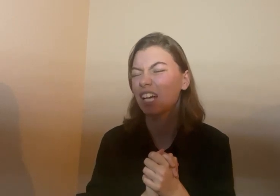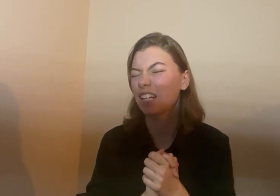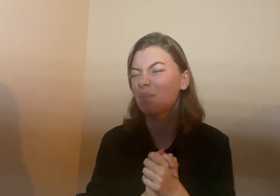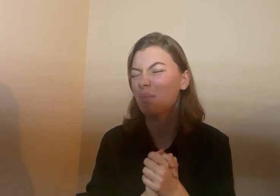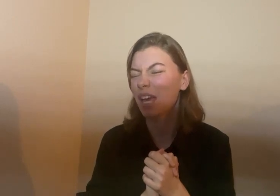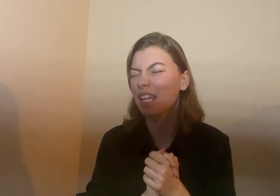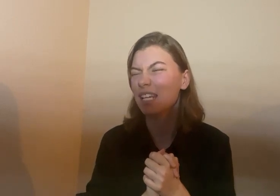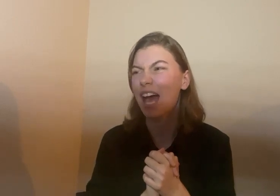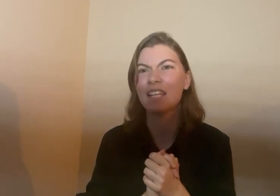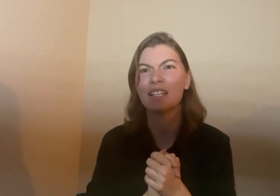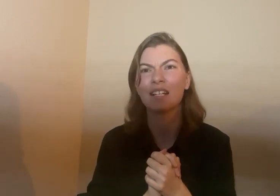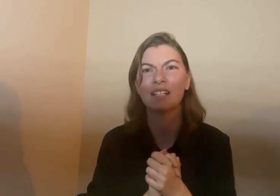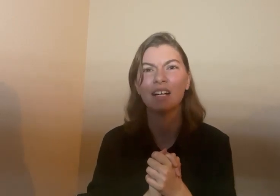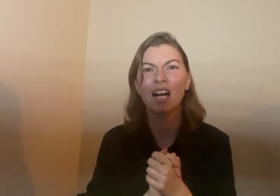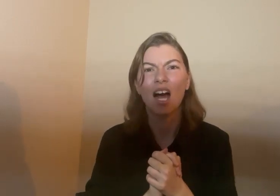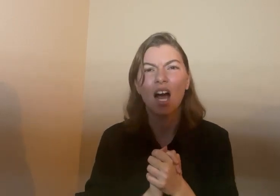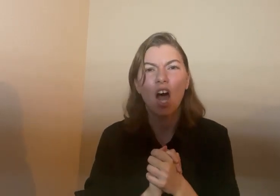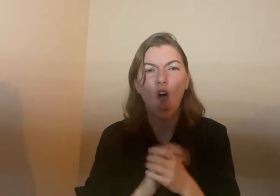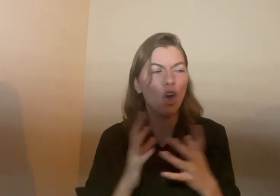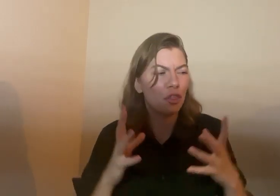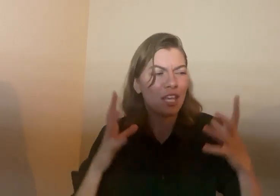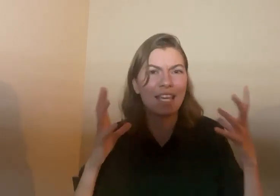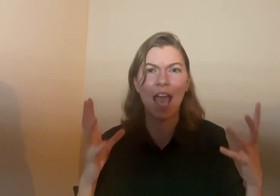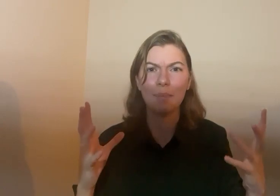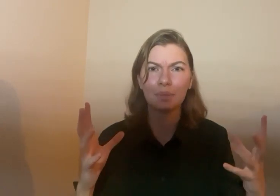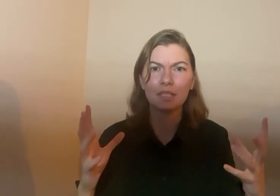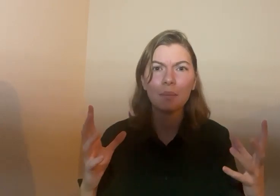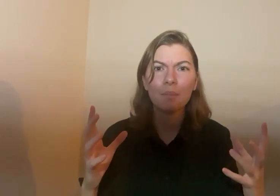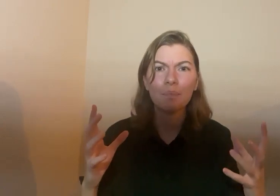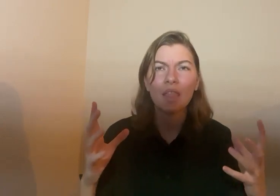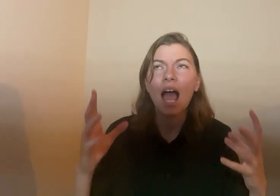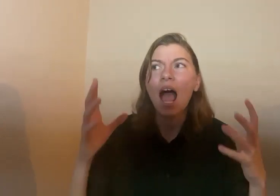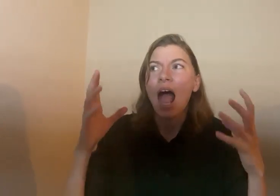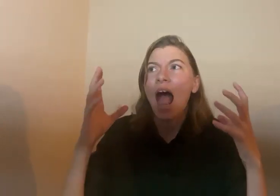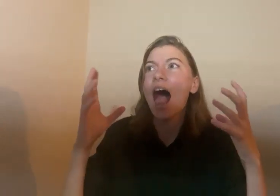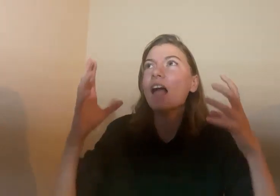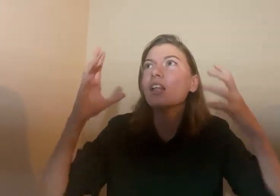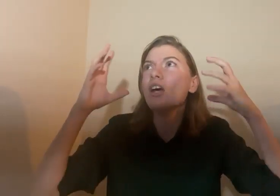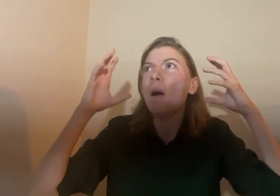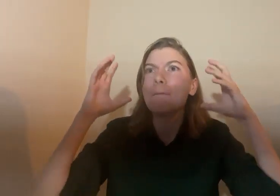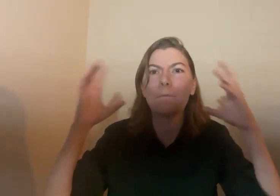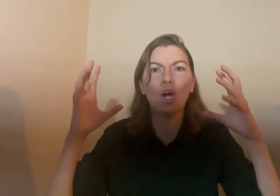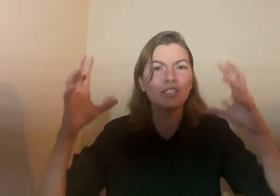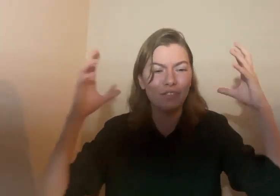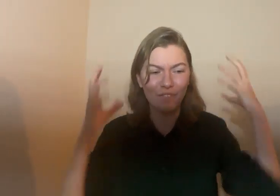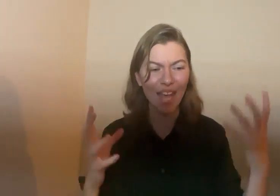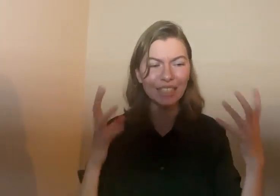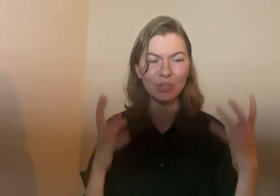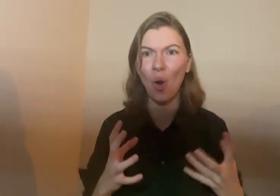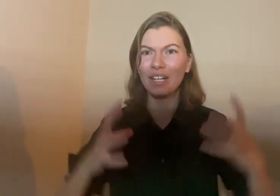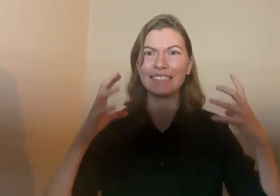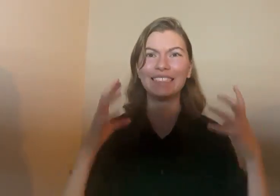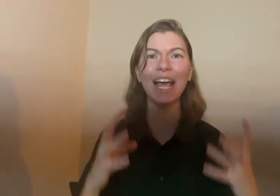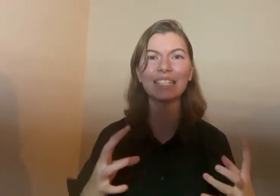and pitied end. Earth gapes! Hell burns! Fades roar! Saints